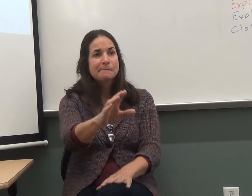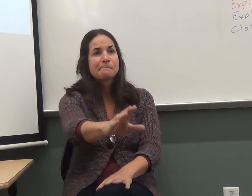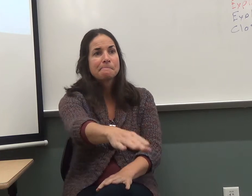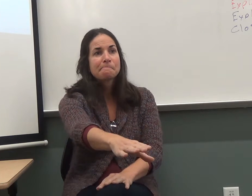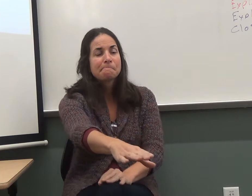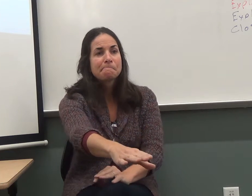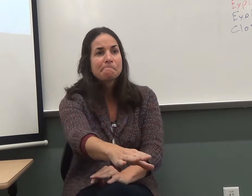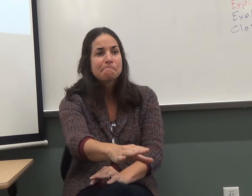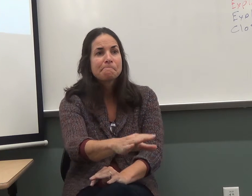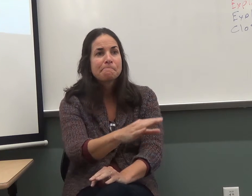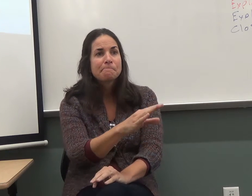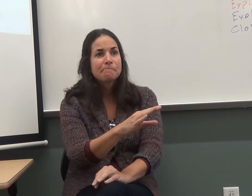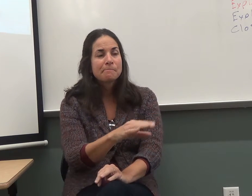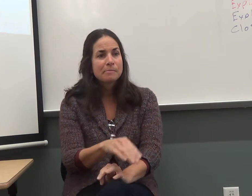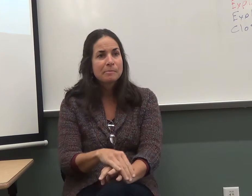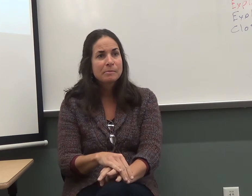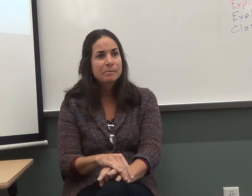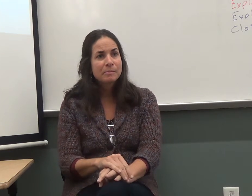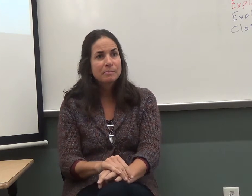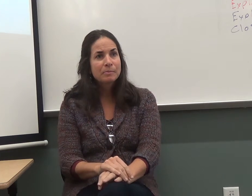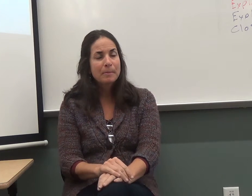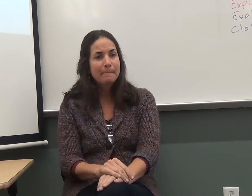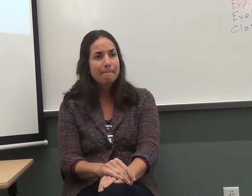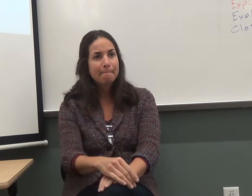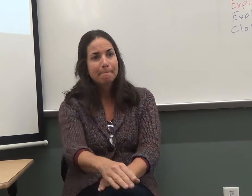And if, you ready?